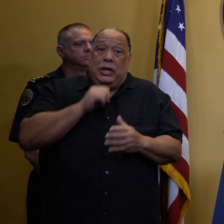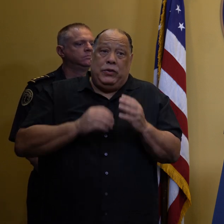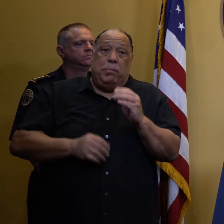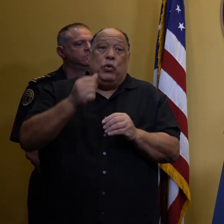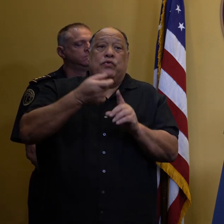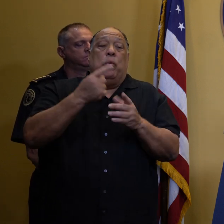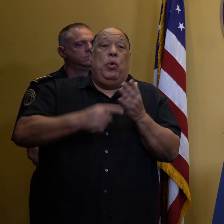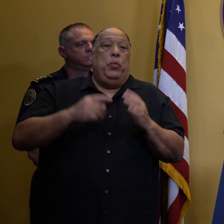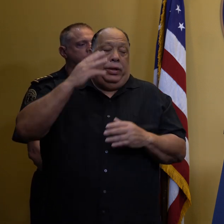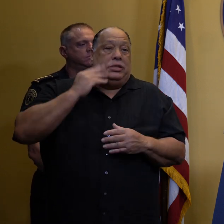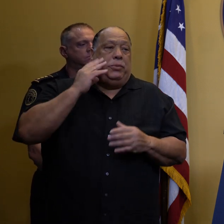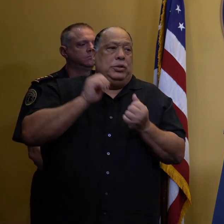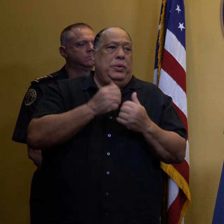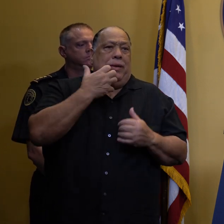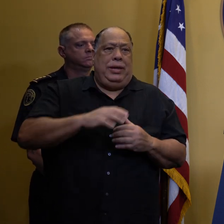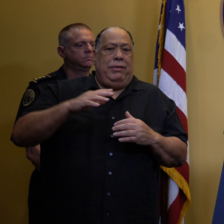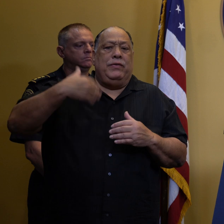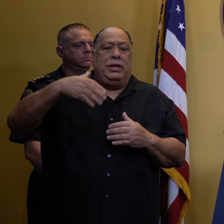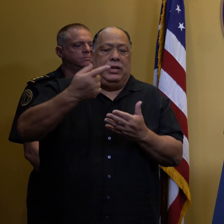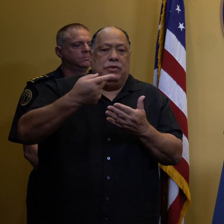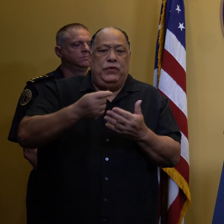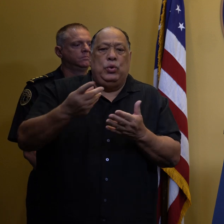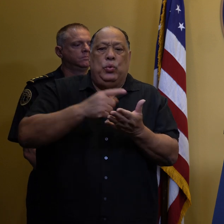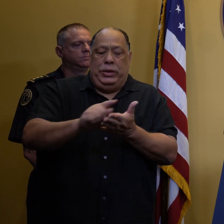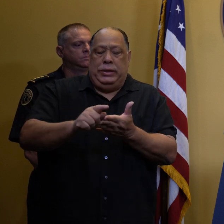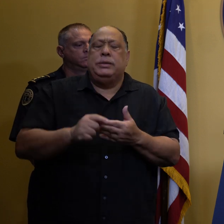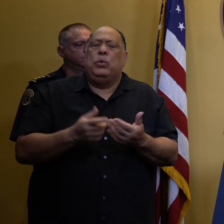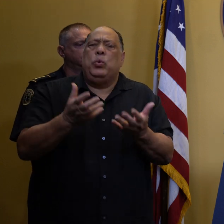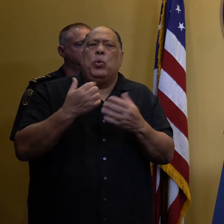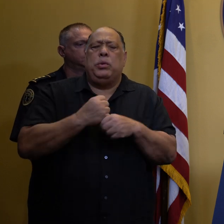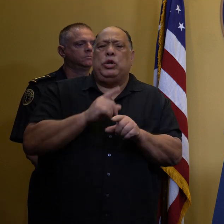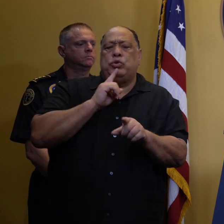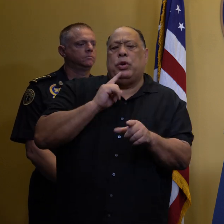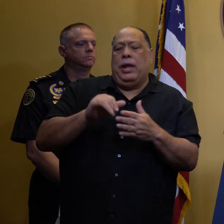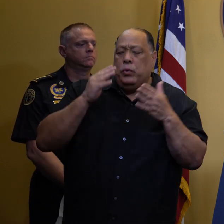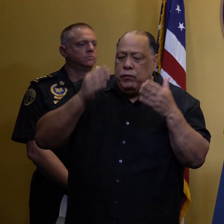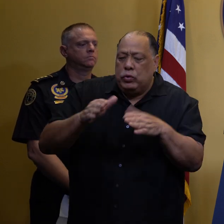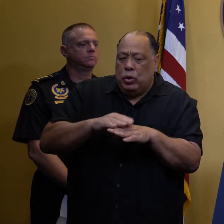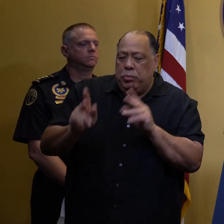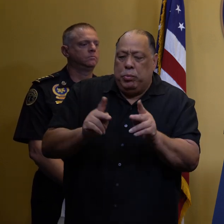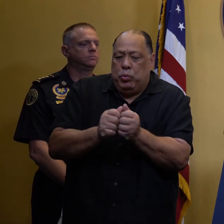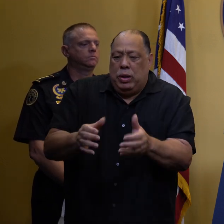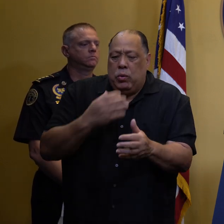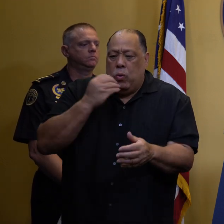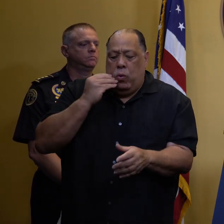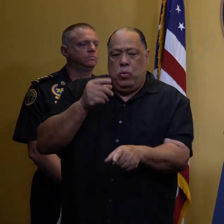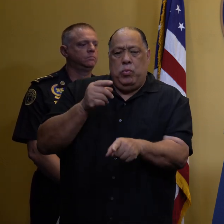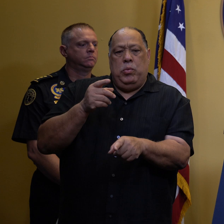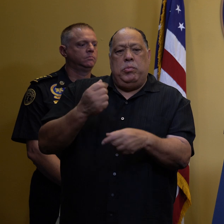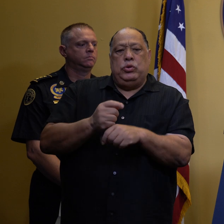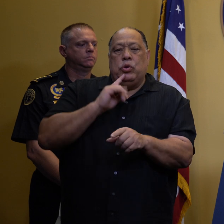from what we're going to experience over the next few weeks. Next week. So we want to make sure that we're addressing that part of